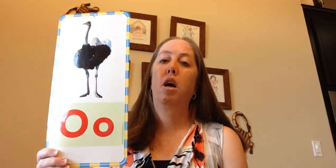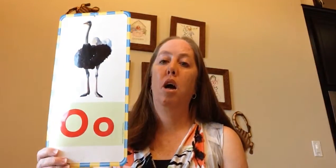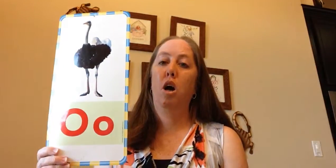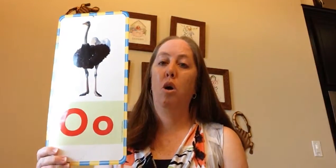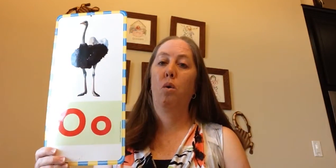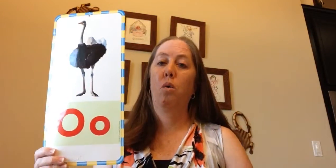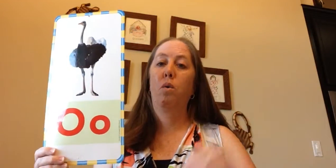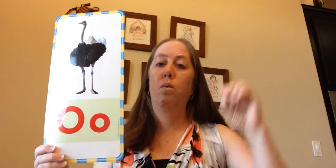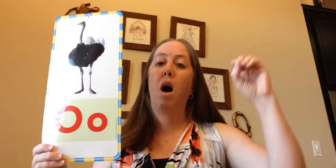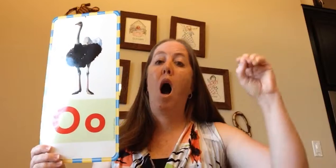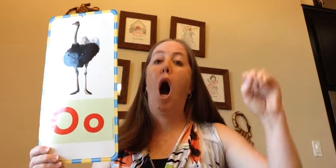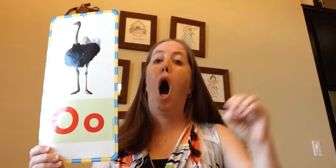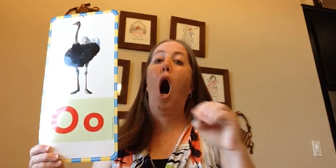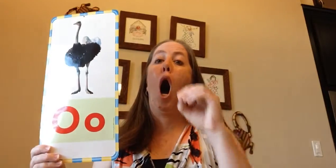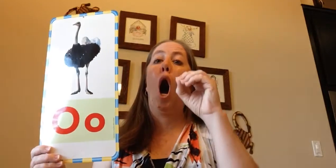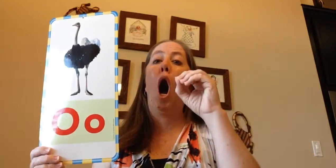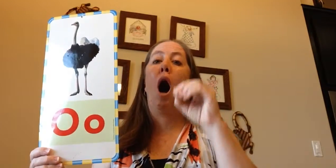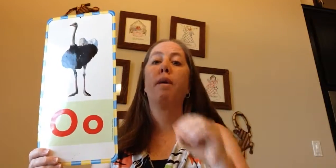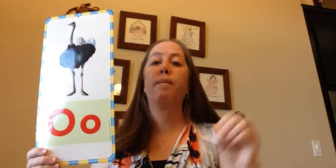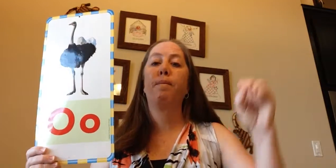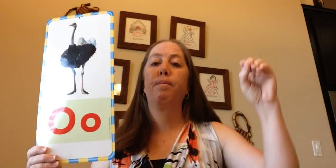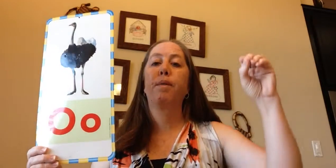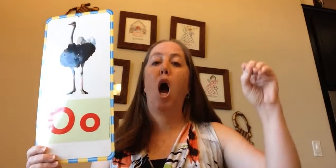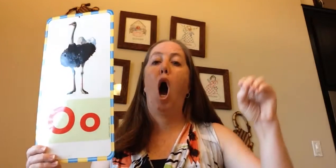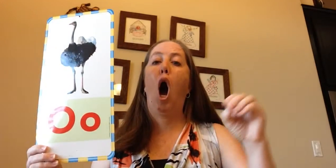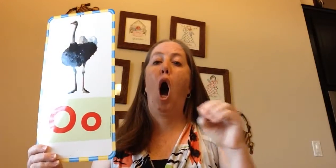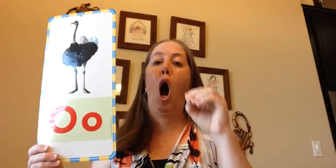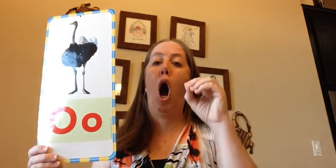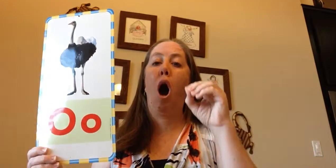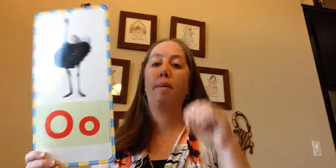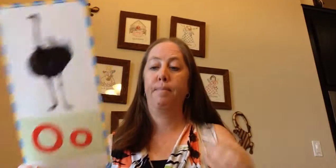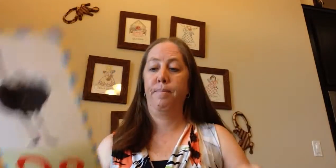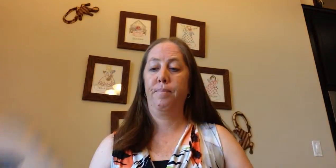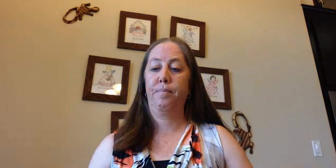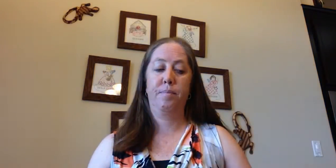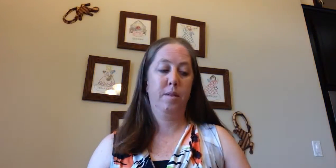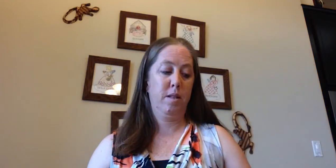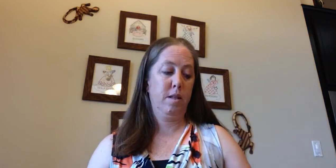O, ah, ah,